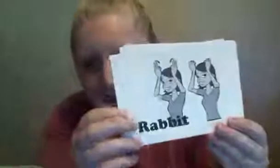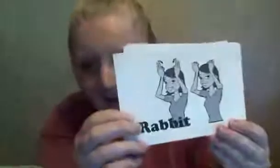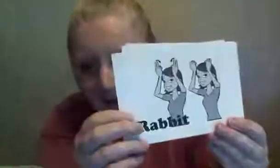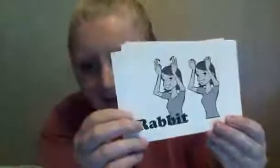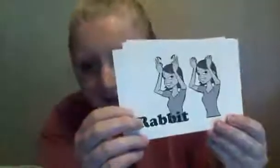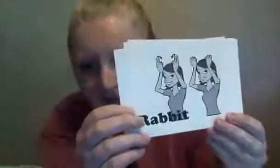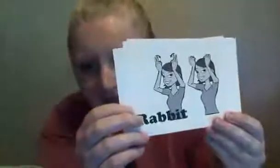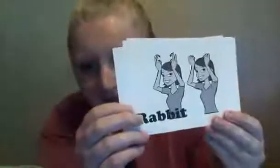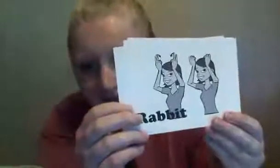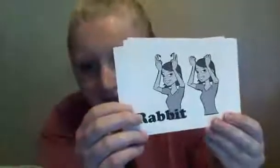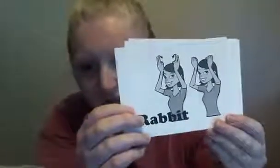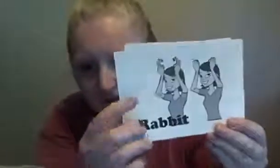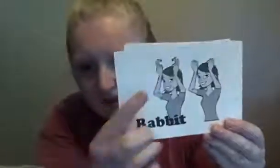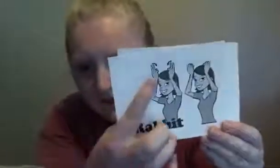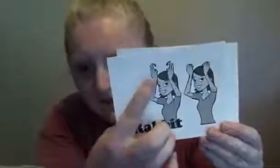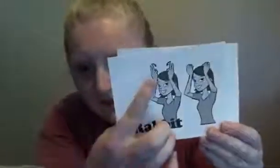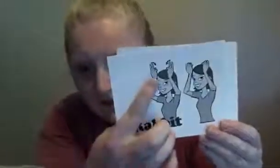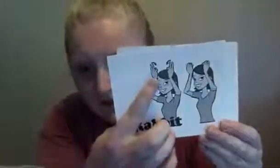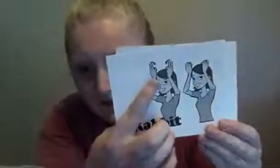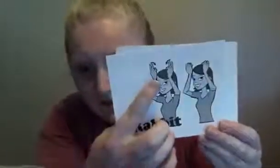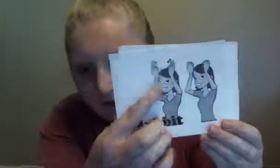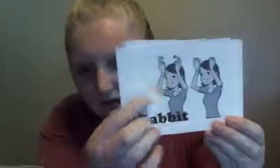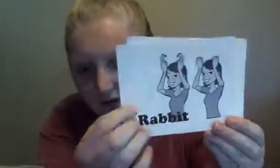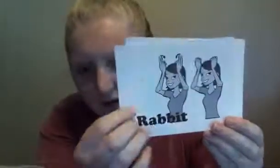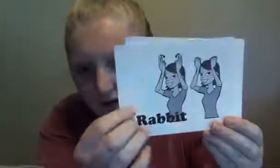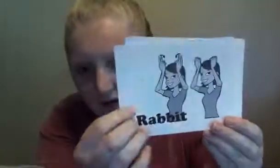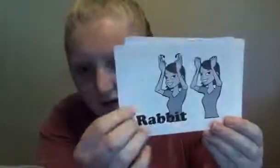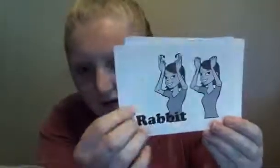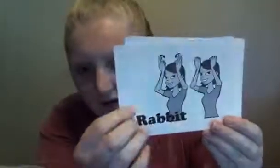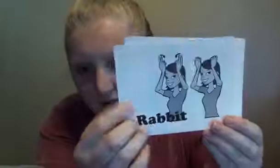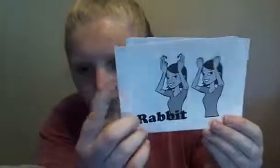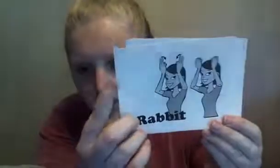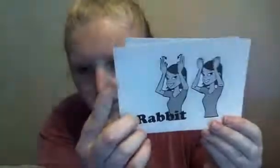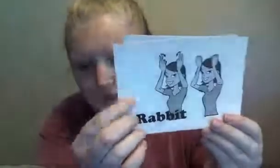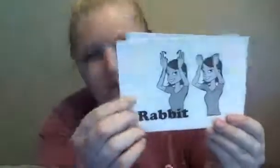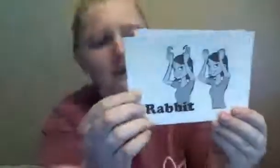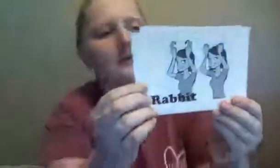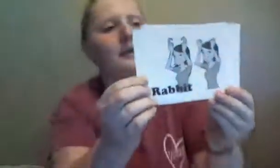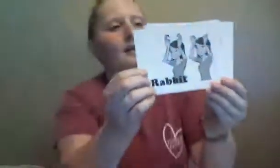that. You can see she has two fingers up.